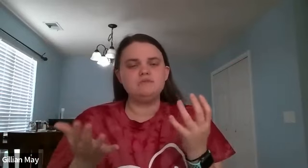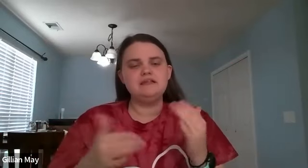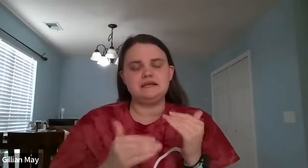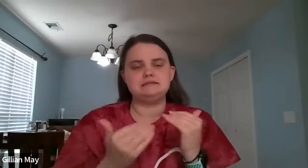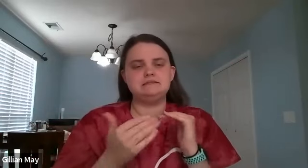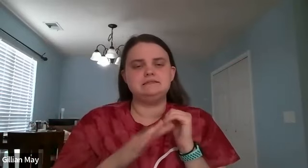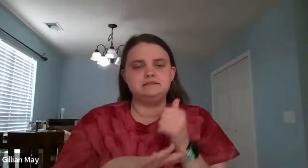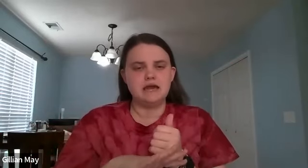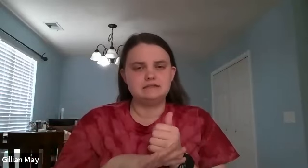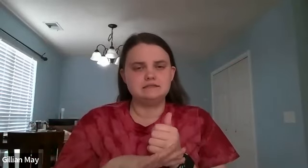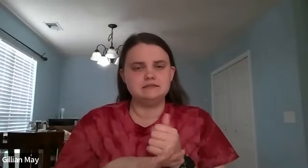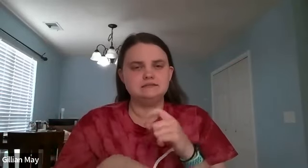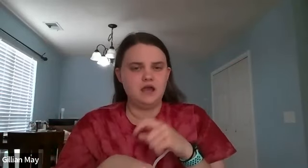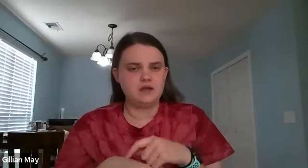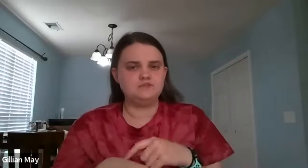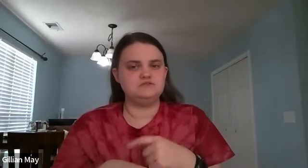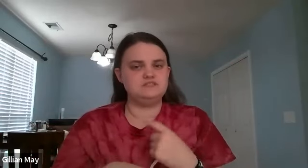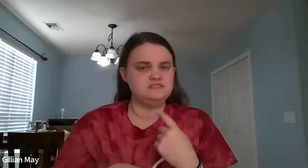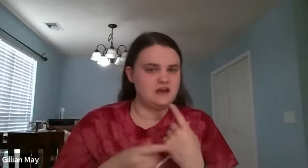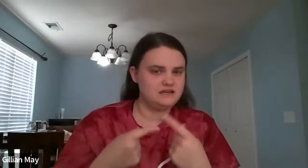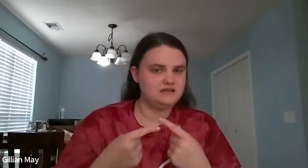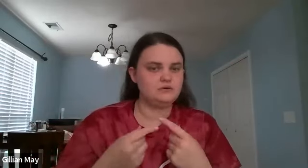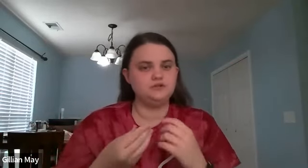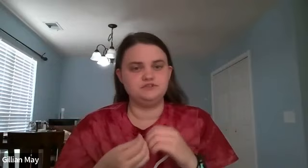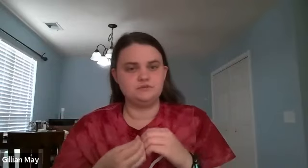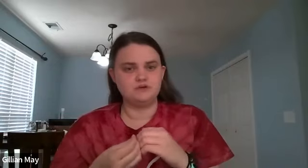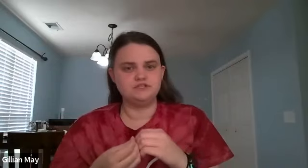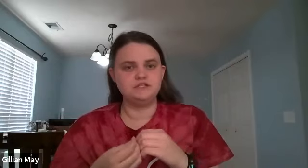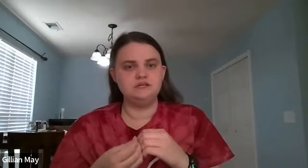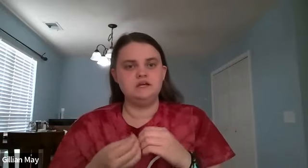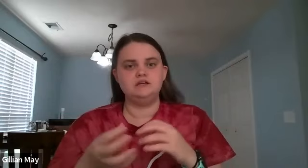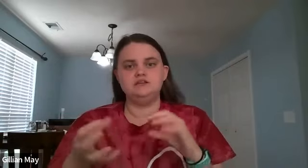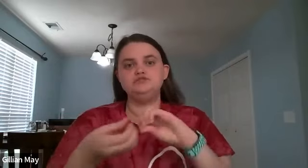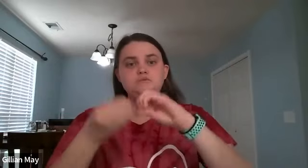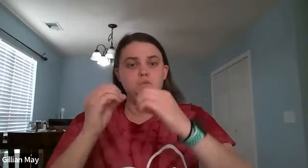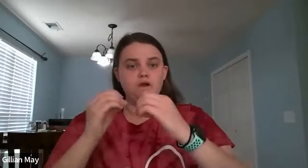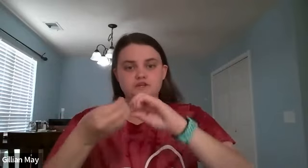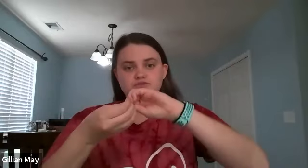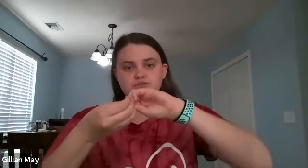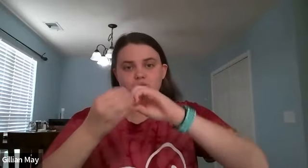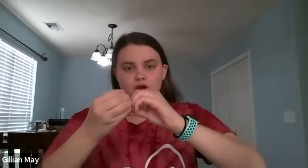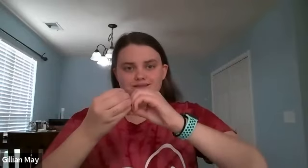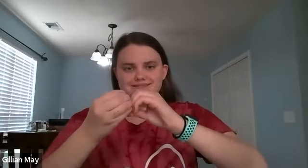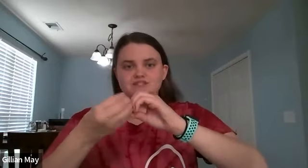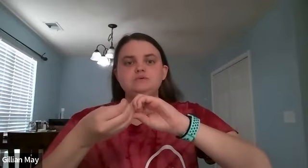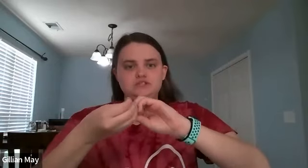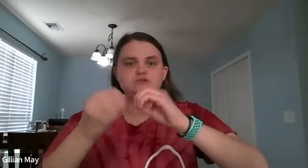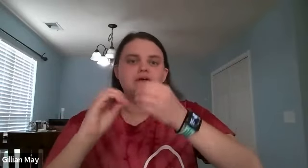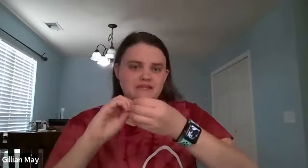like a set times you sign it or you do the motion. You don't do it once. You would do at